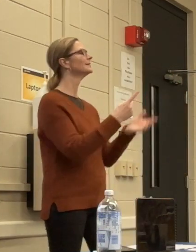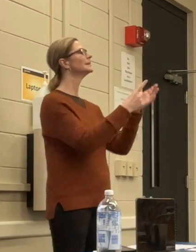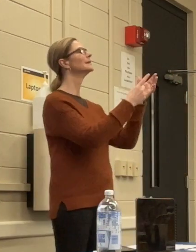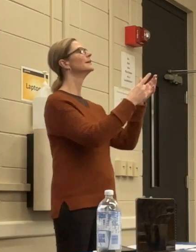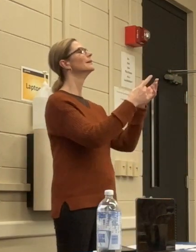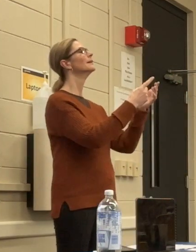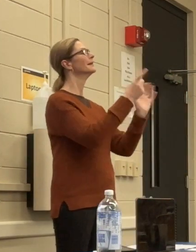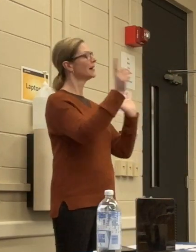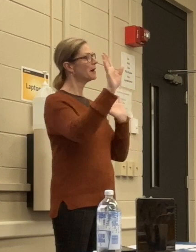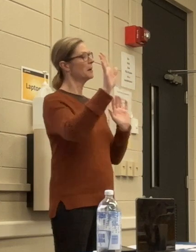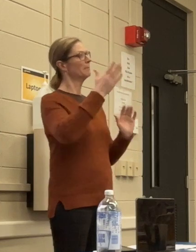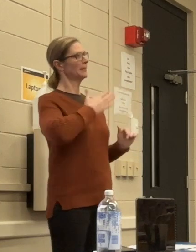if you have one.